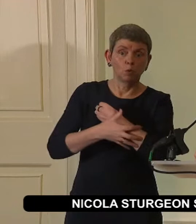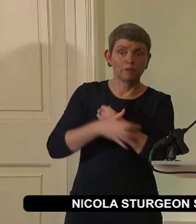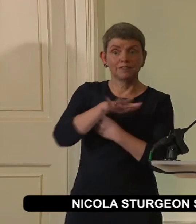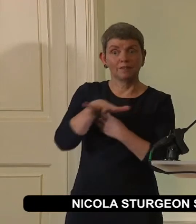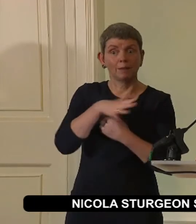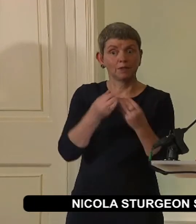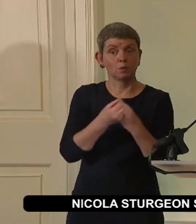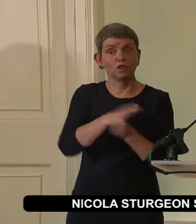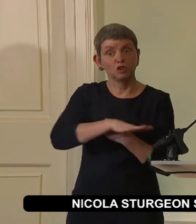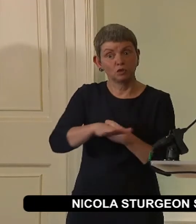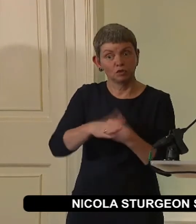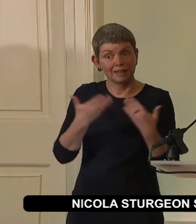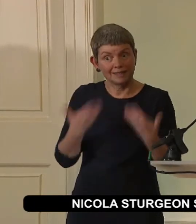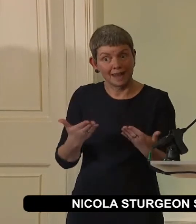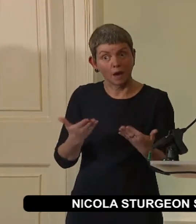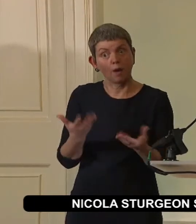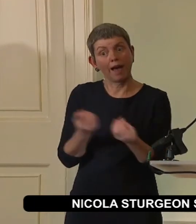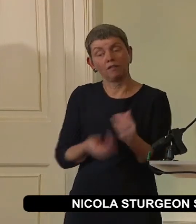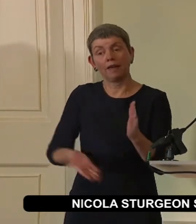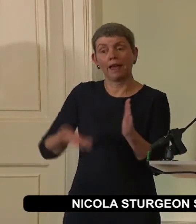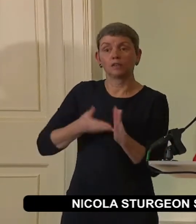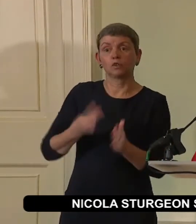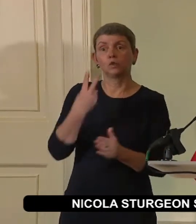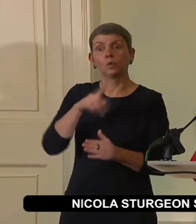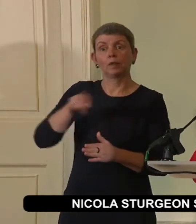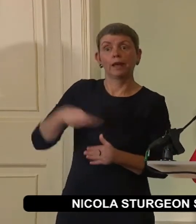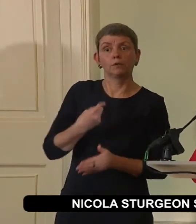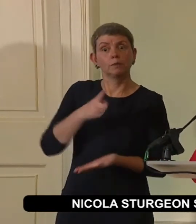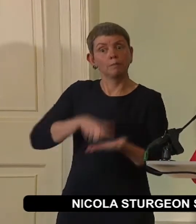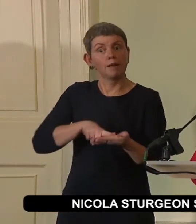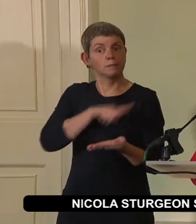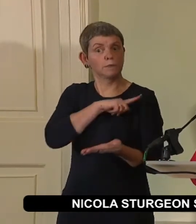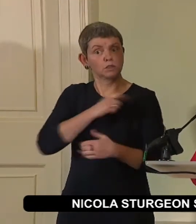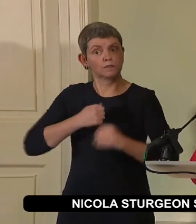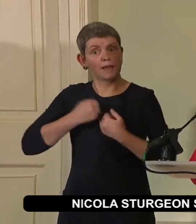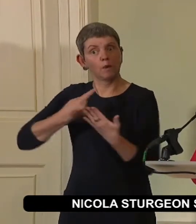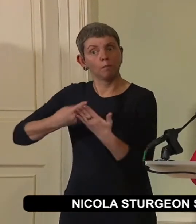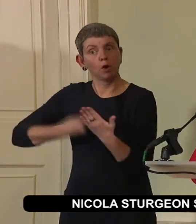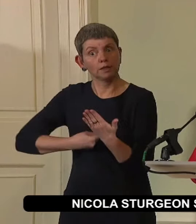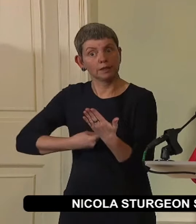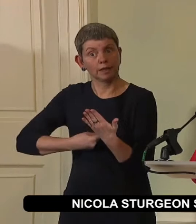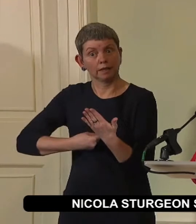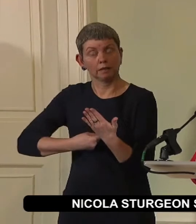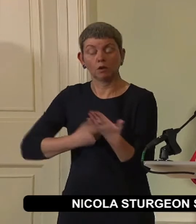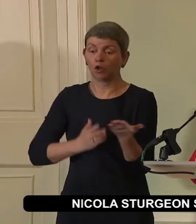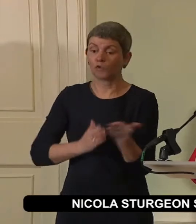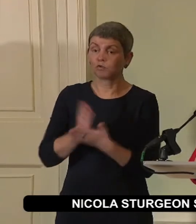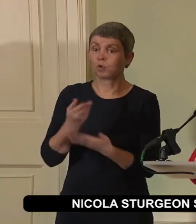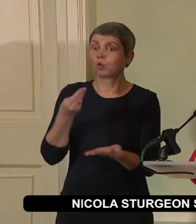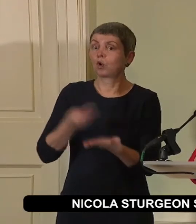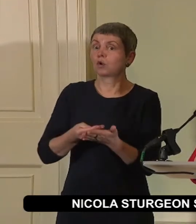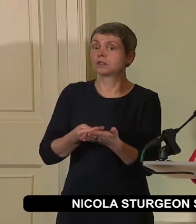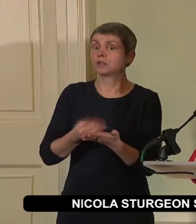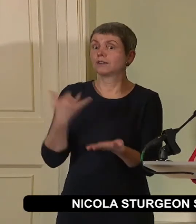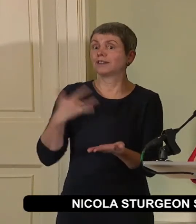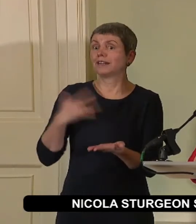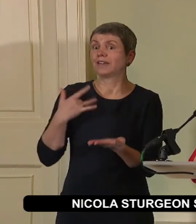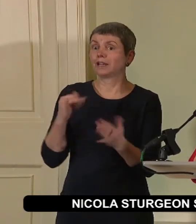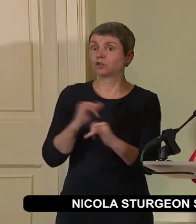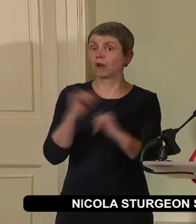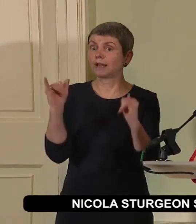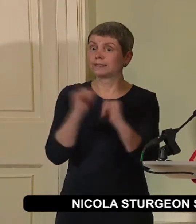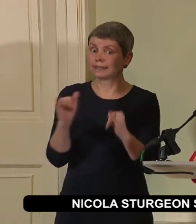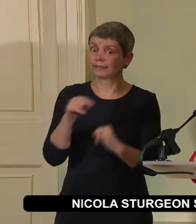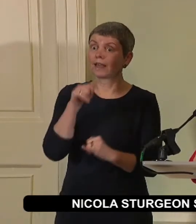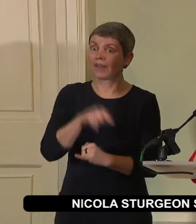as a result of our policies. For many in this cost of living crisis, that will be the difference between food on the table and a warm